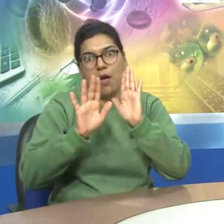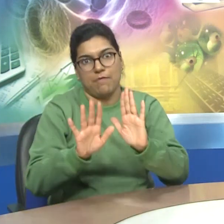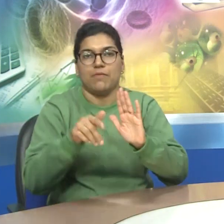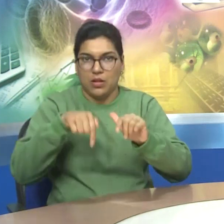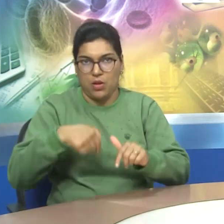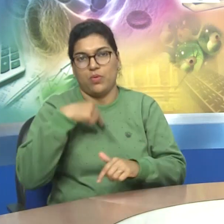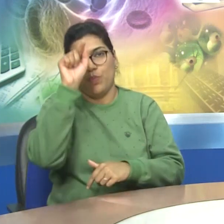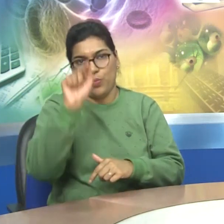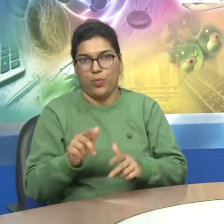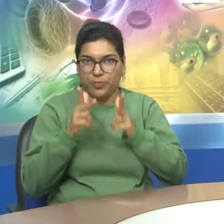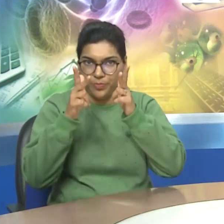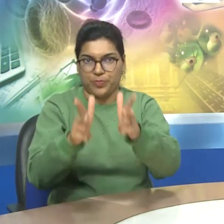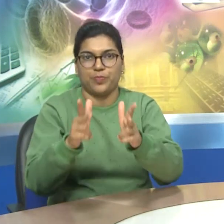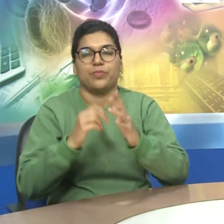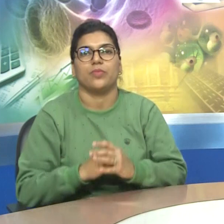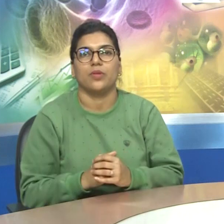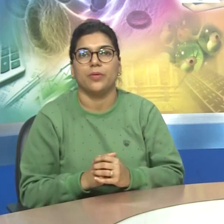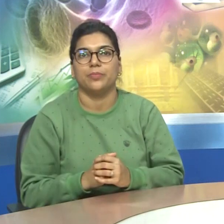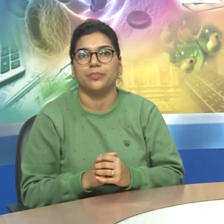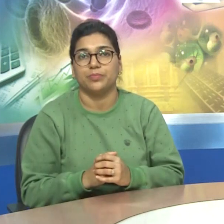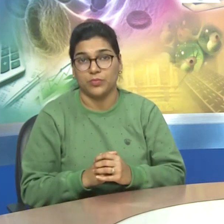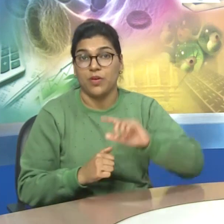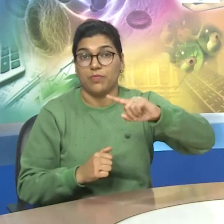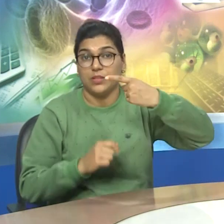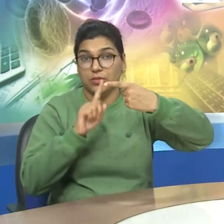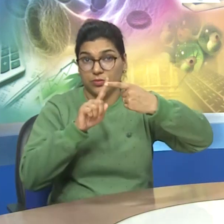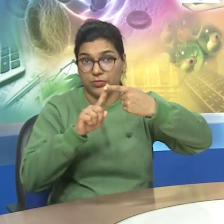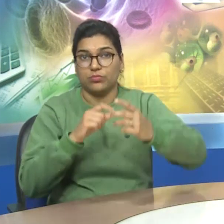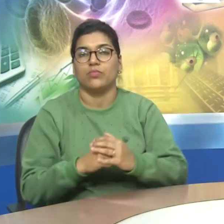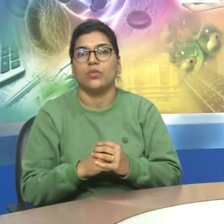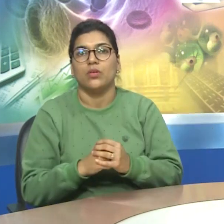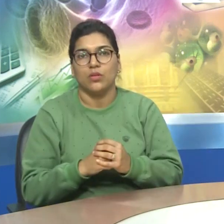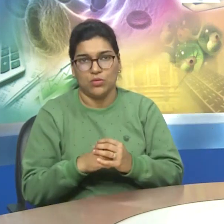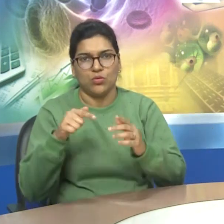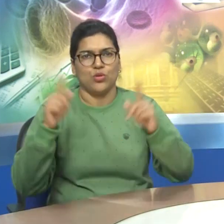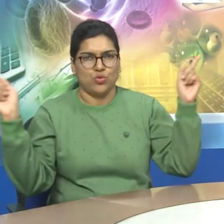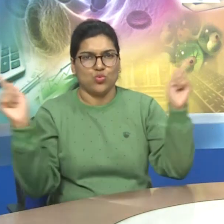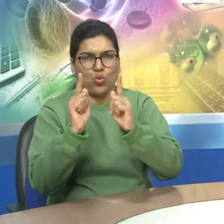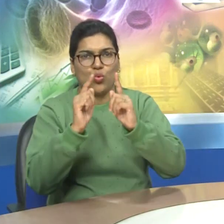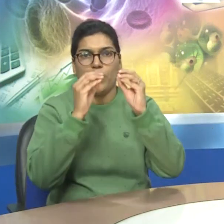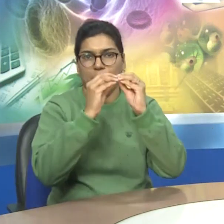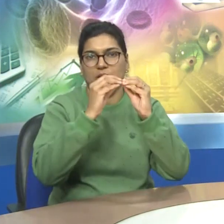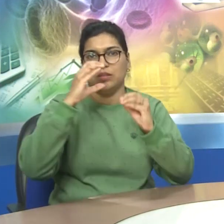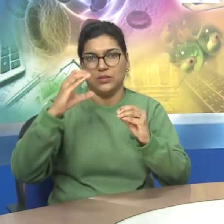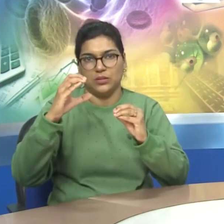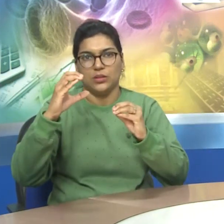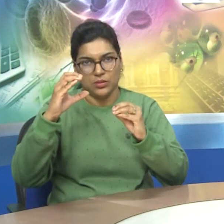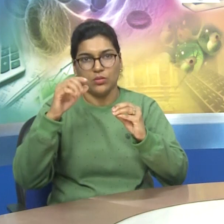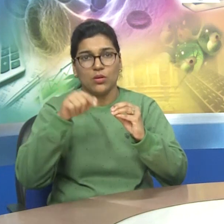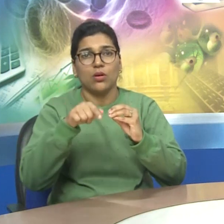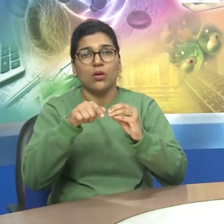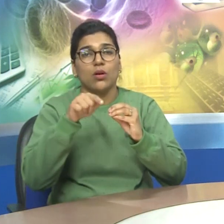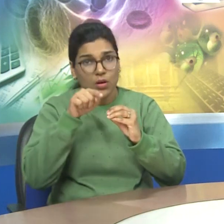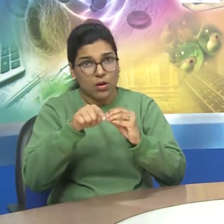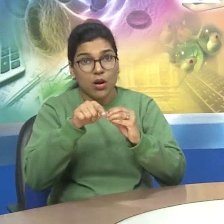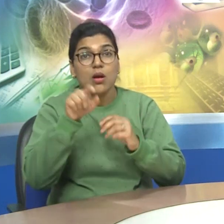have understood and CC we already have understood. So there are some schemes of library